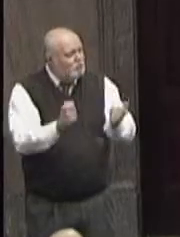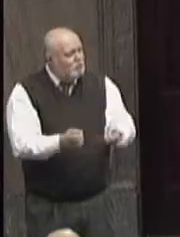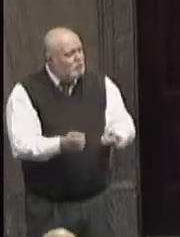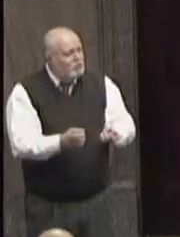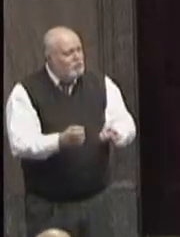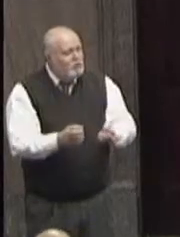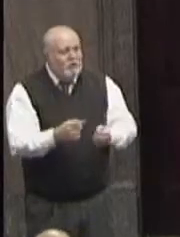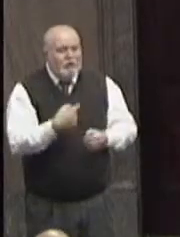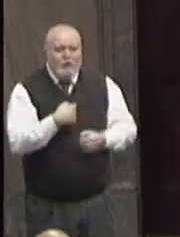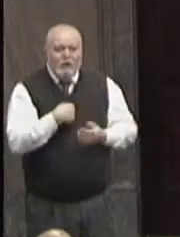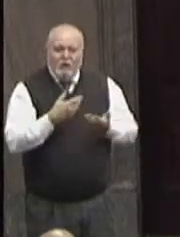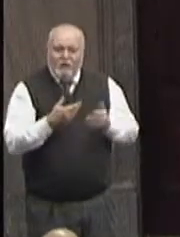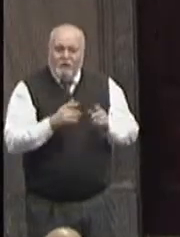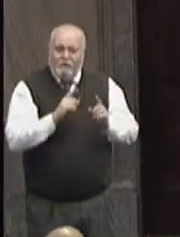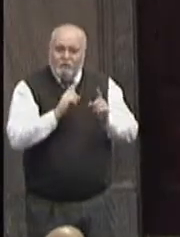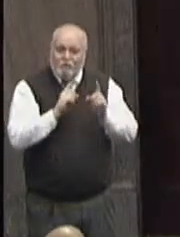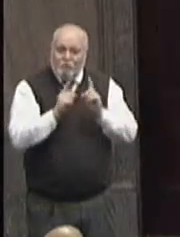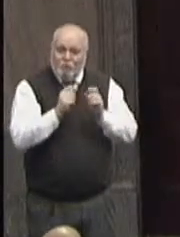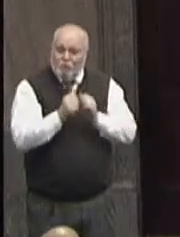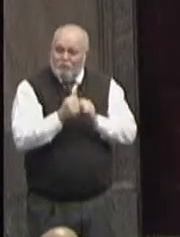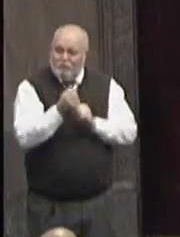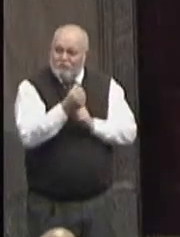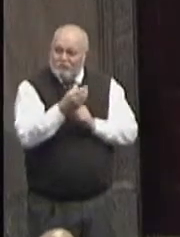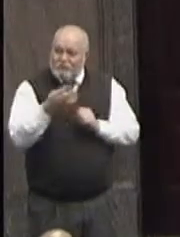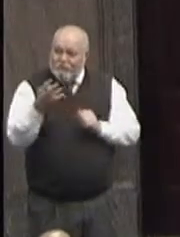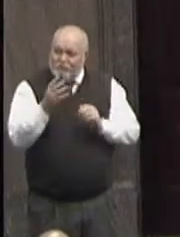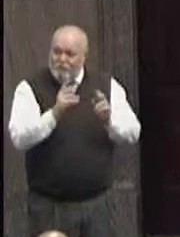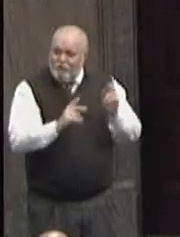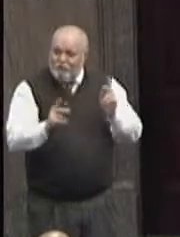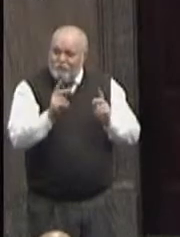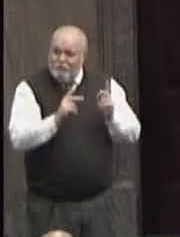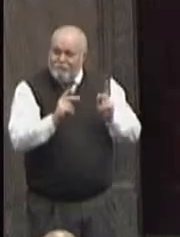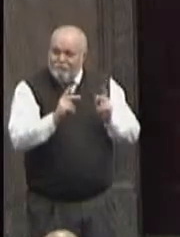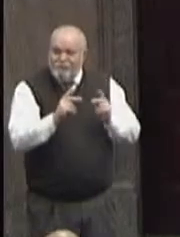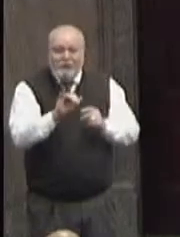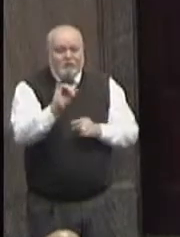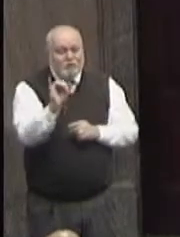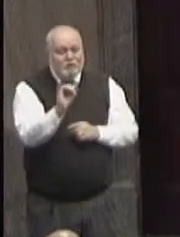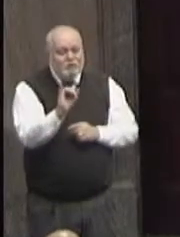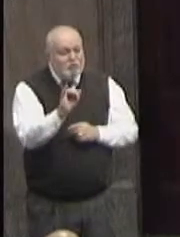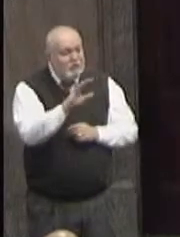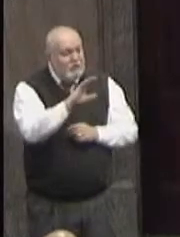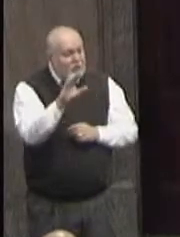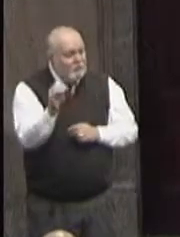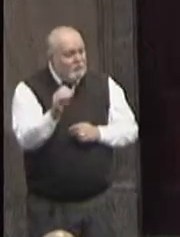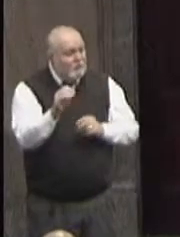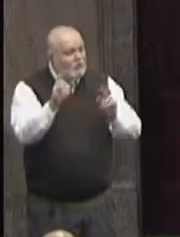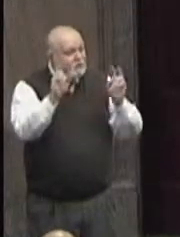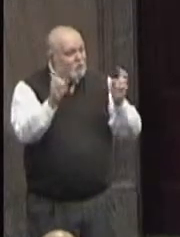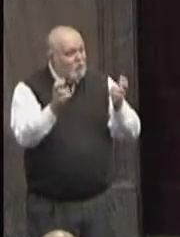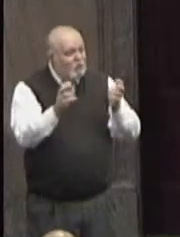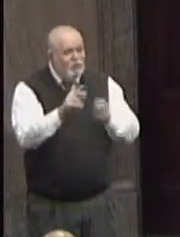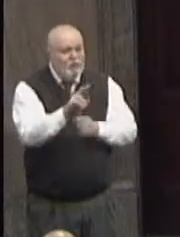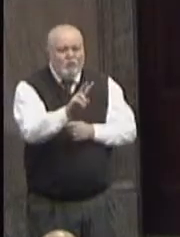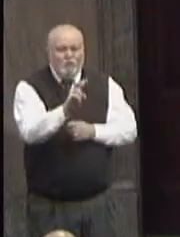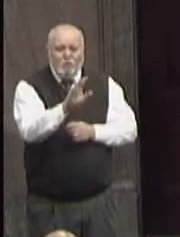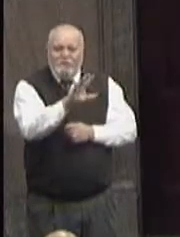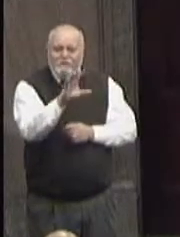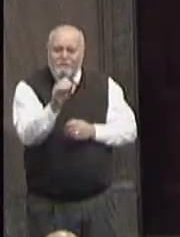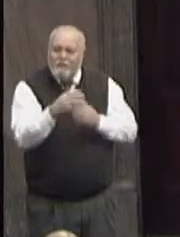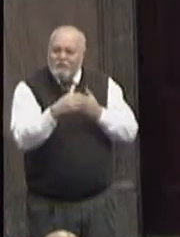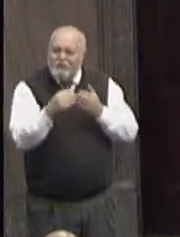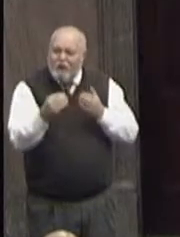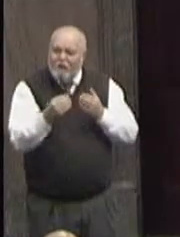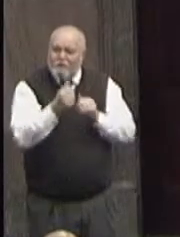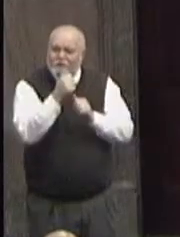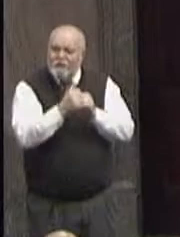with several other individuals that the insurance companies have quoted them $250